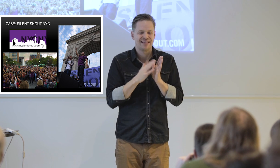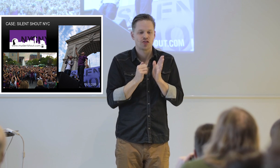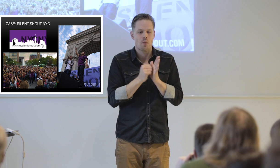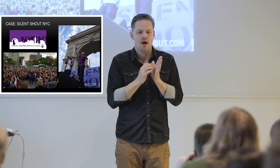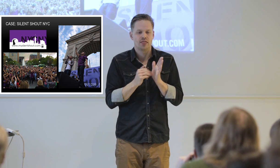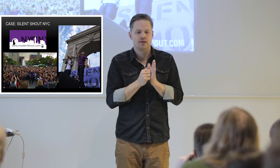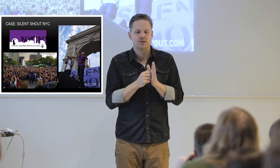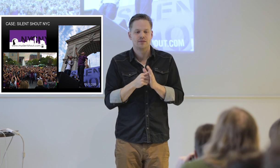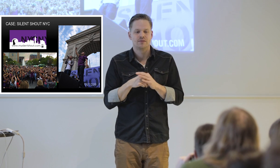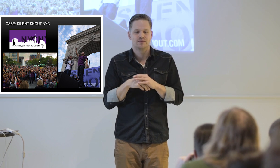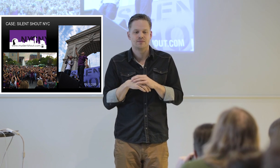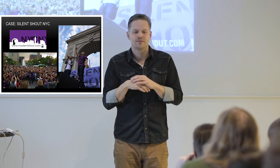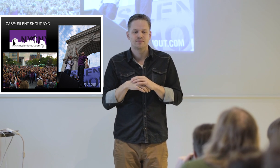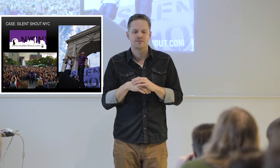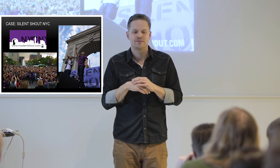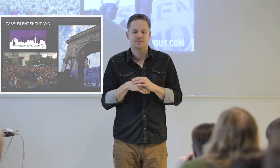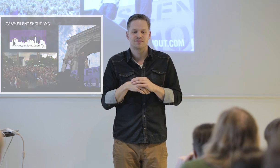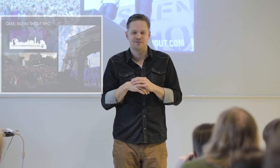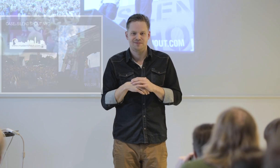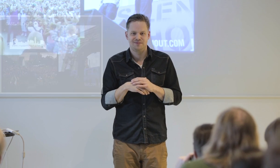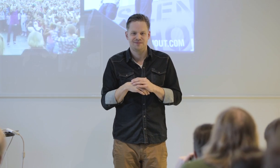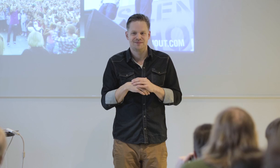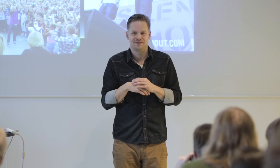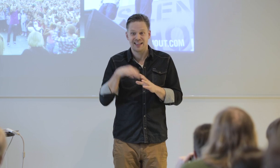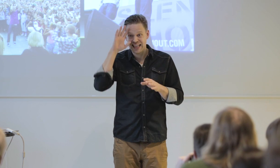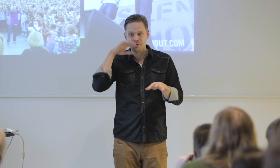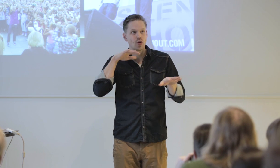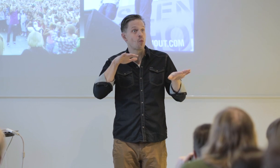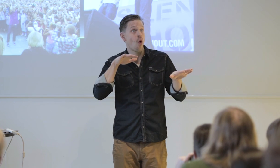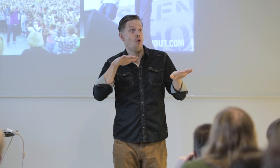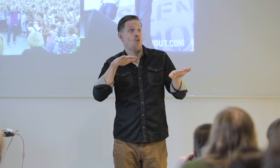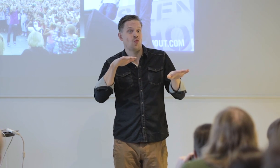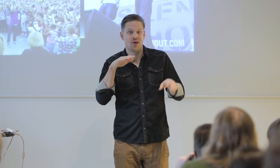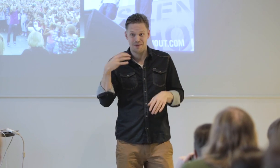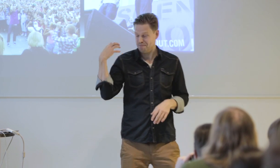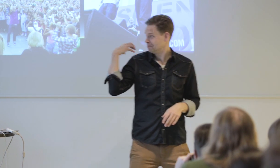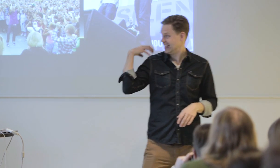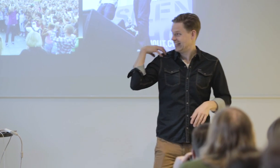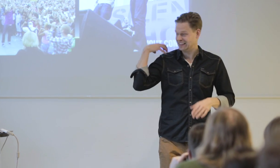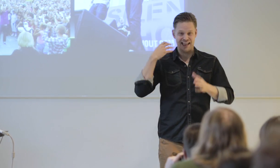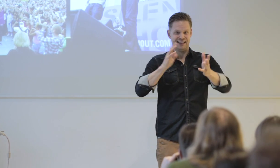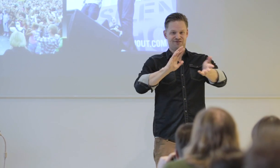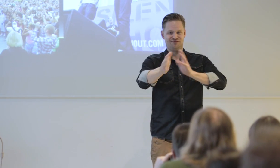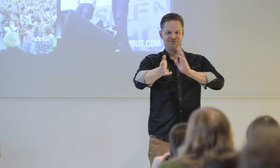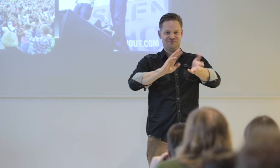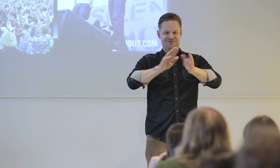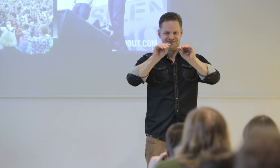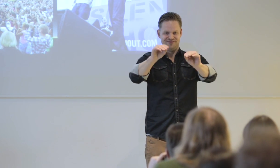teaching the lyrics and the signs of my songs to the audience. And people are like, whoa, this is the minister